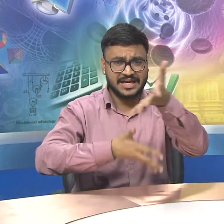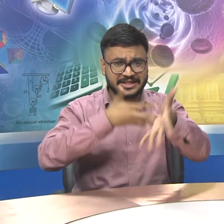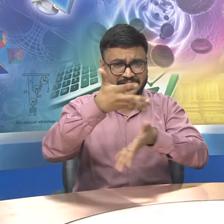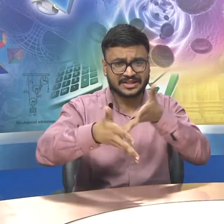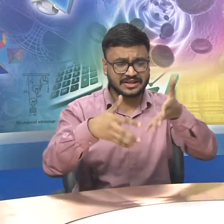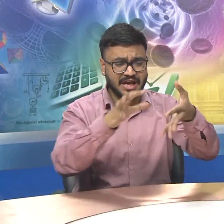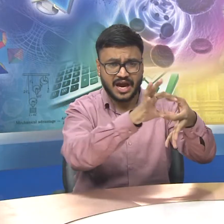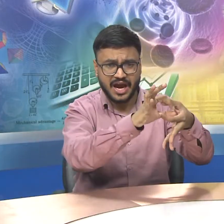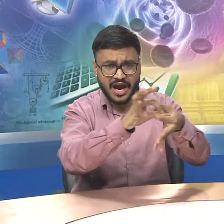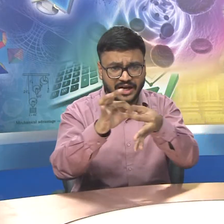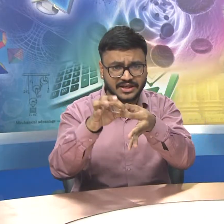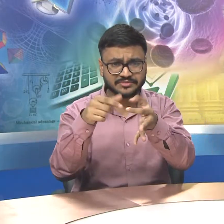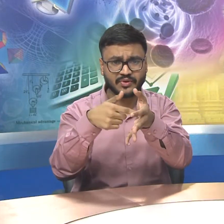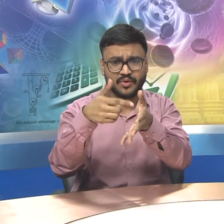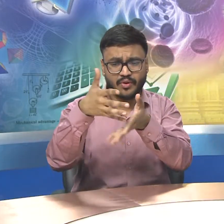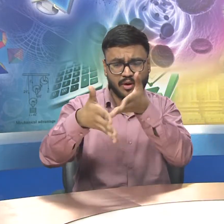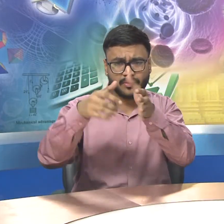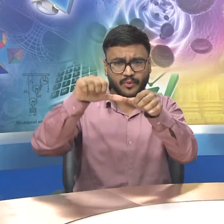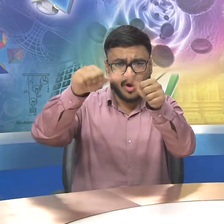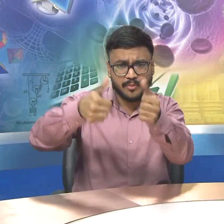Example of iconic signs